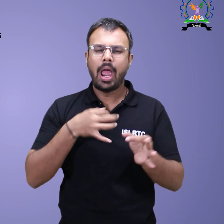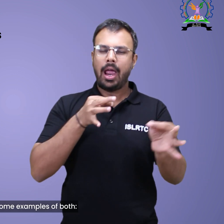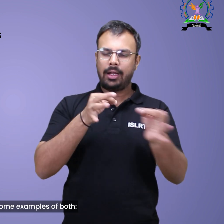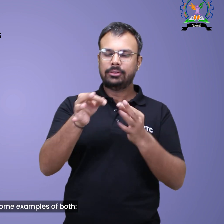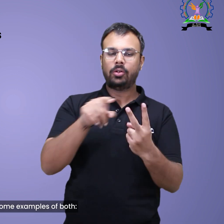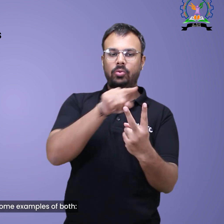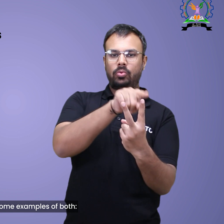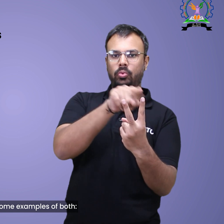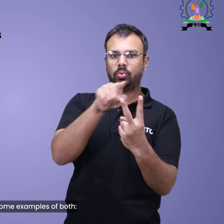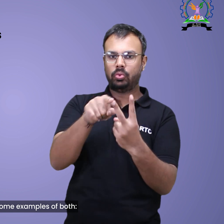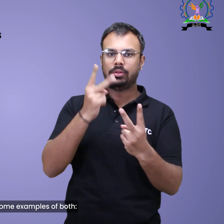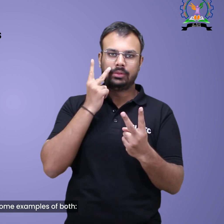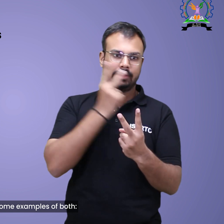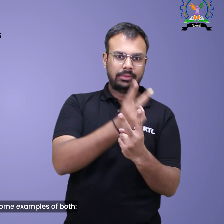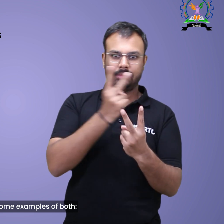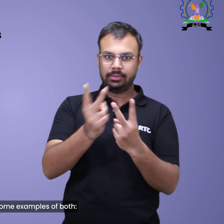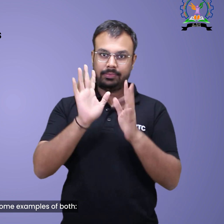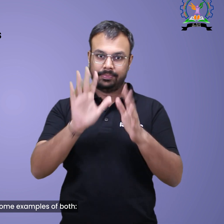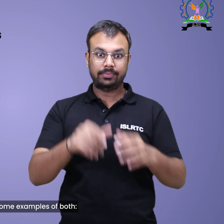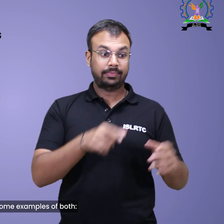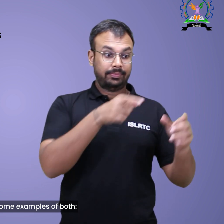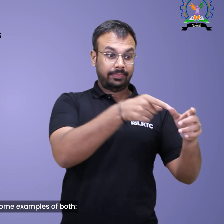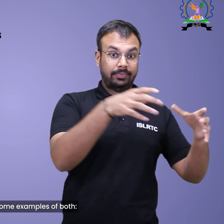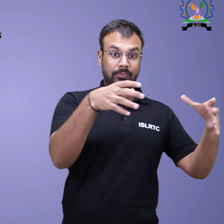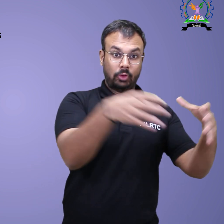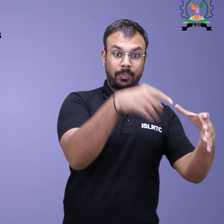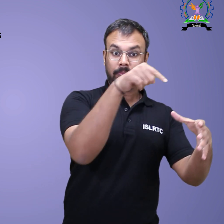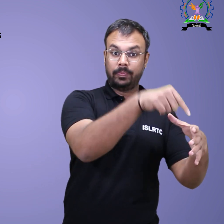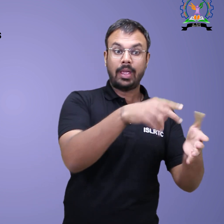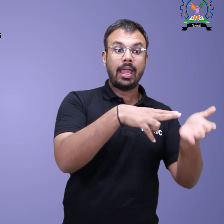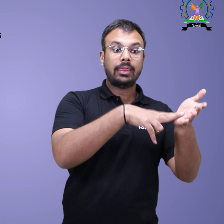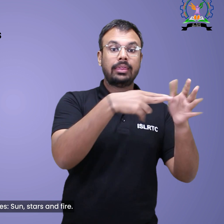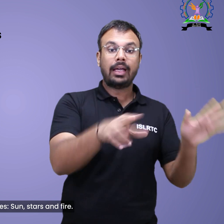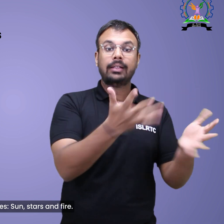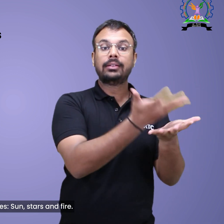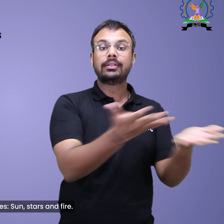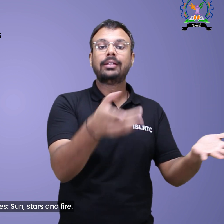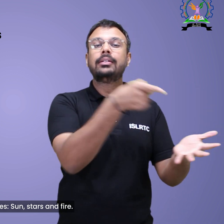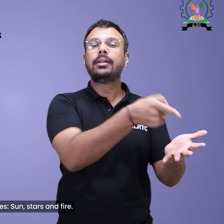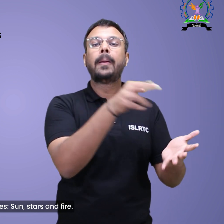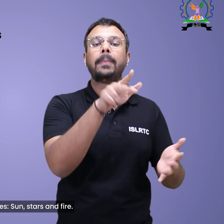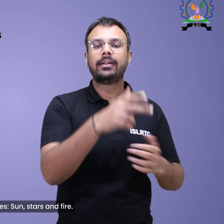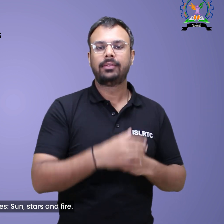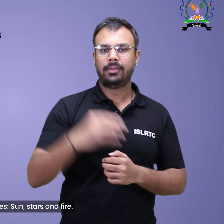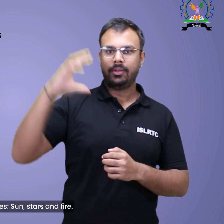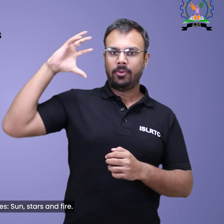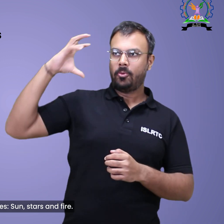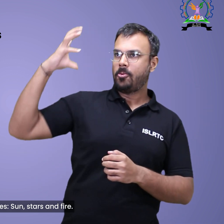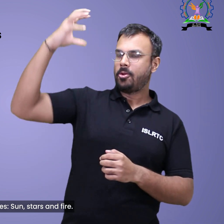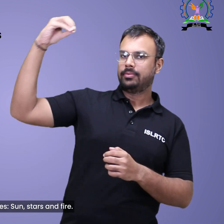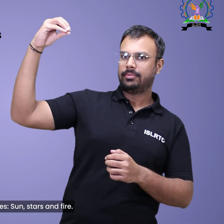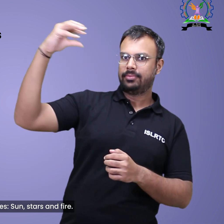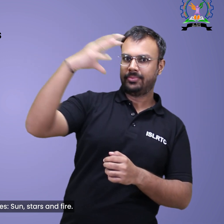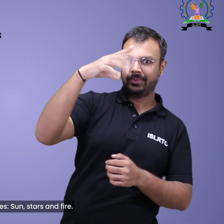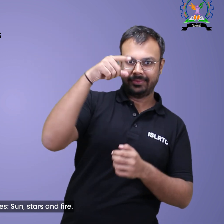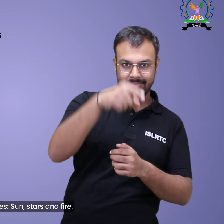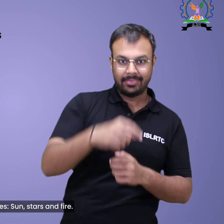Let us look at some examples of both. Natural sources, sun, stars and fire.